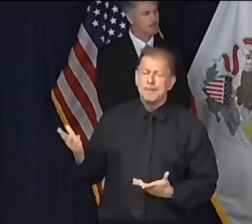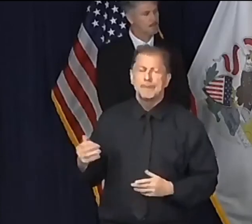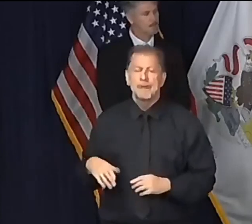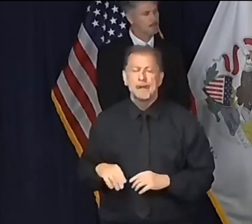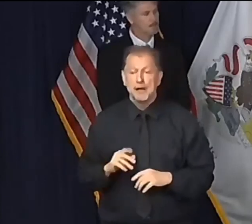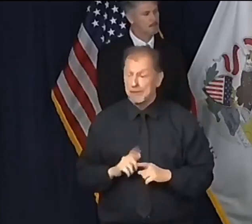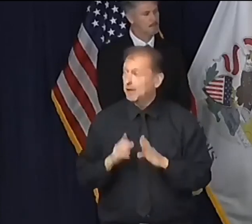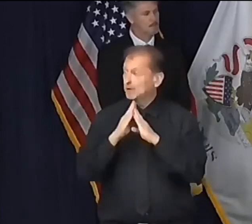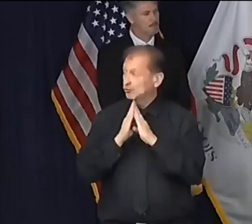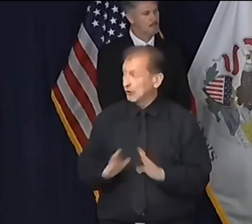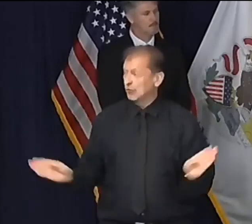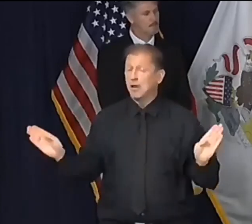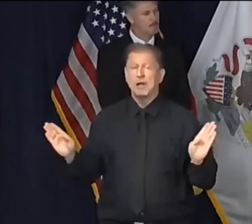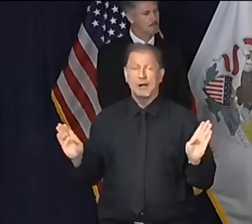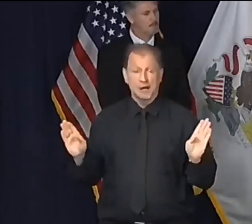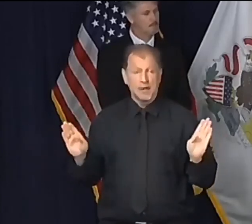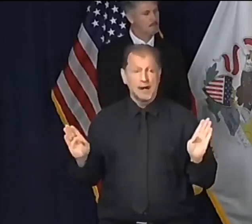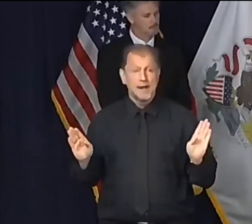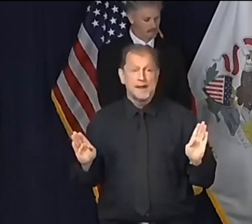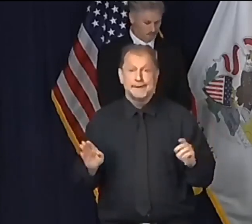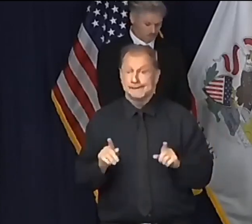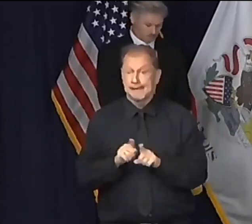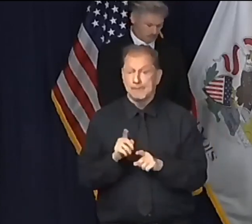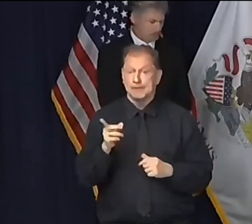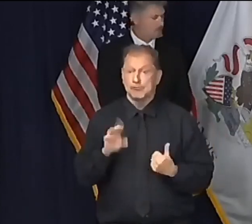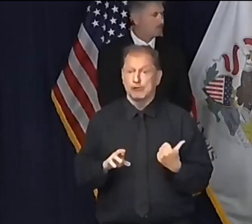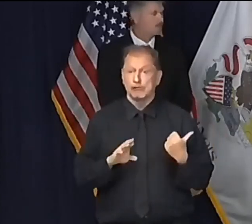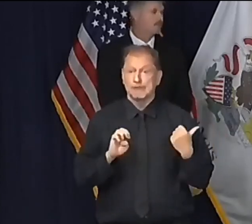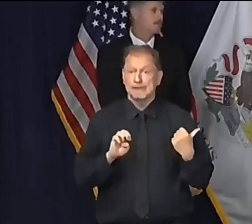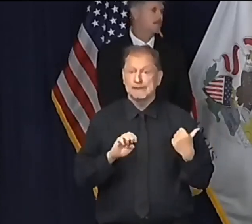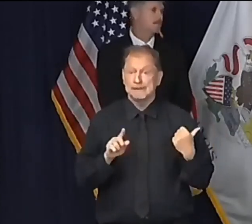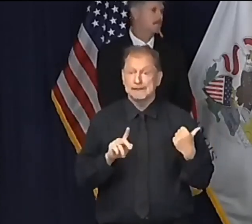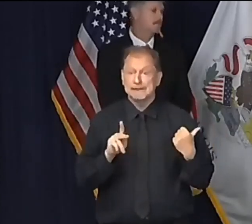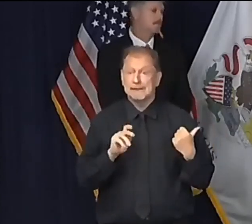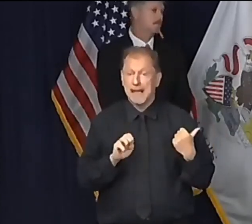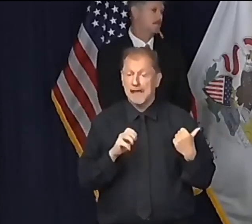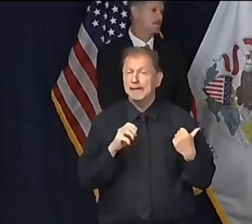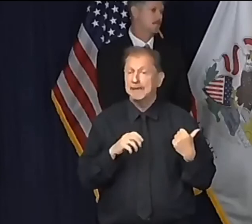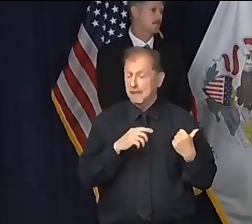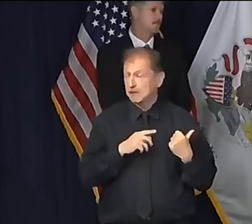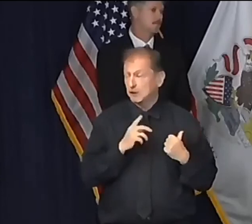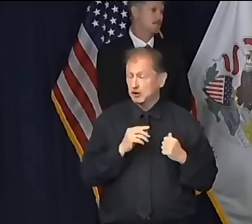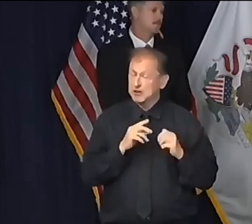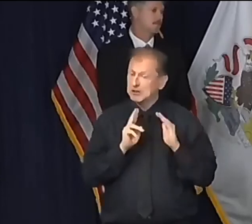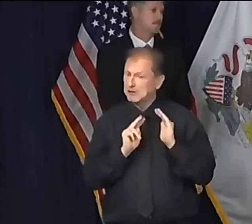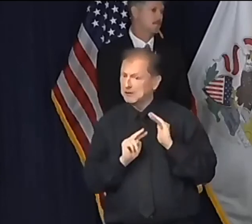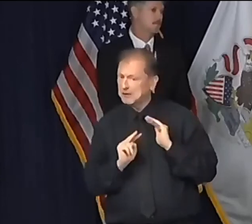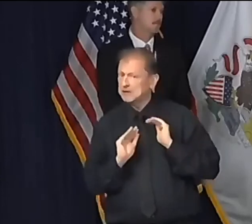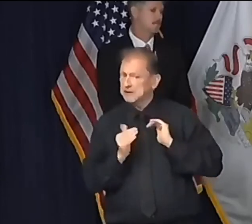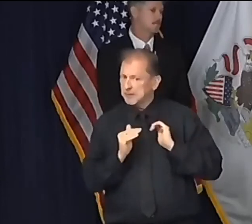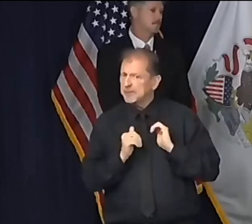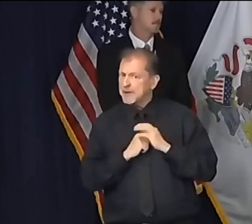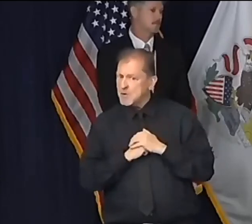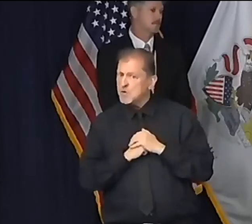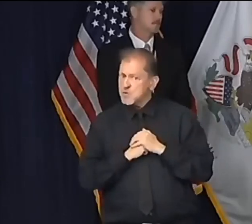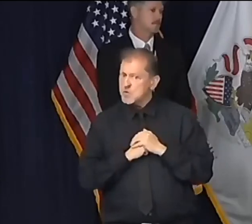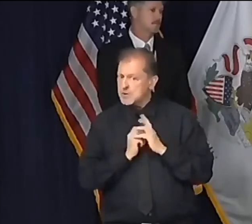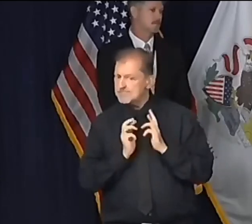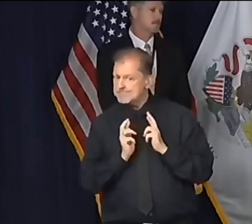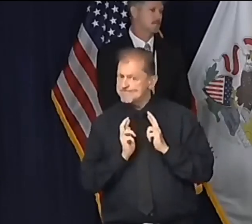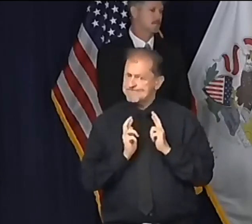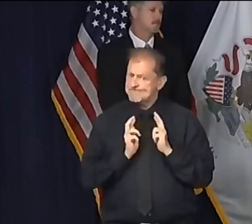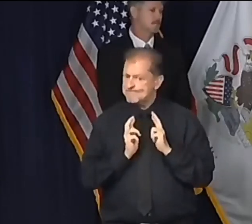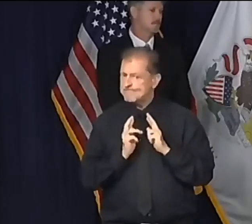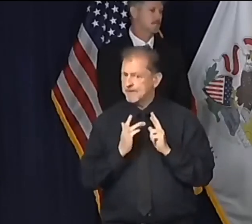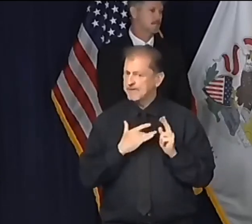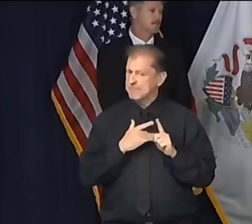overall, though, I'm, as Dr. Ezike is saying, and she has presented this in private as well, there are reasons to see glimmers of